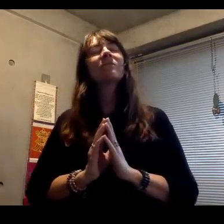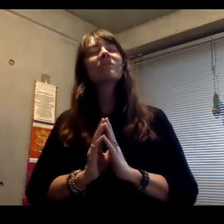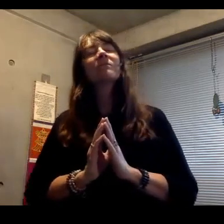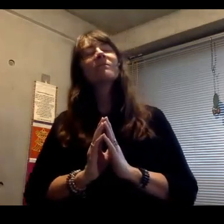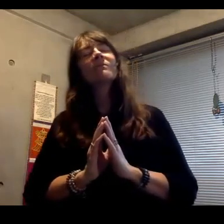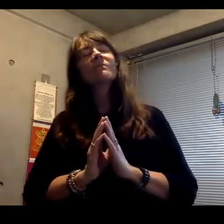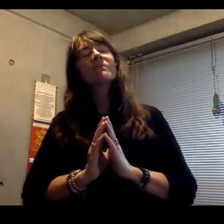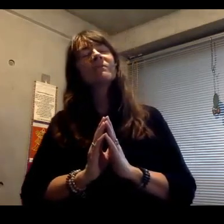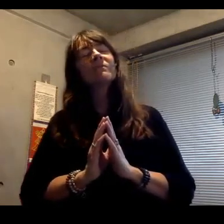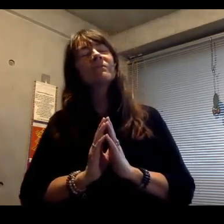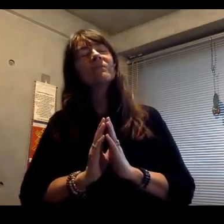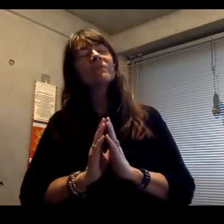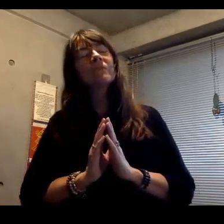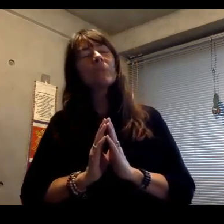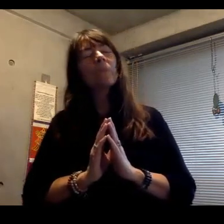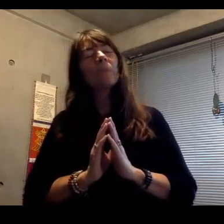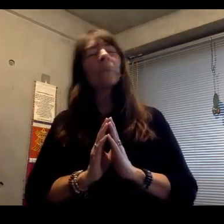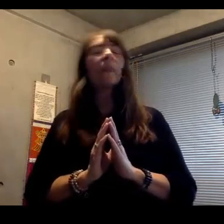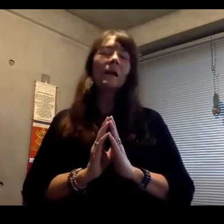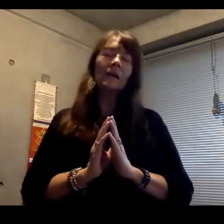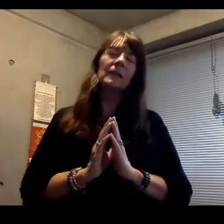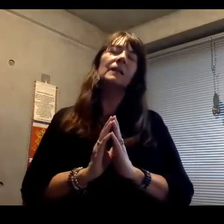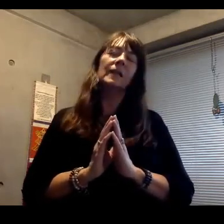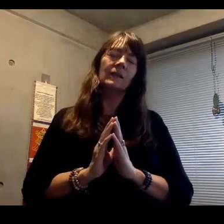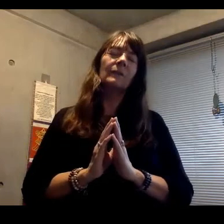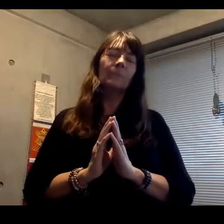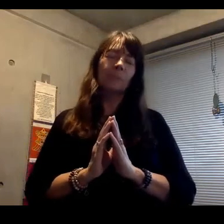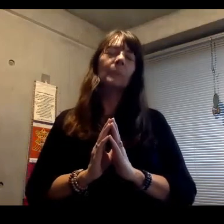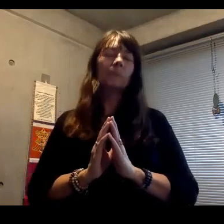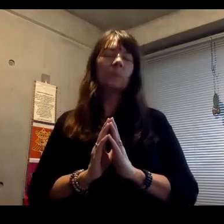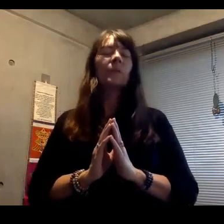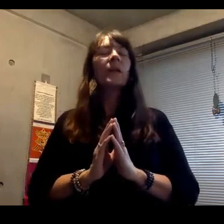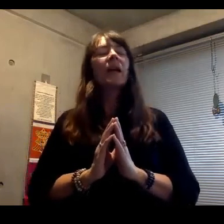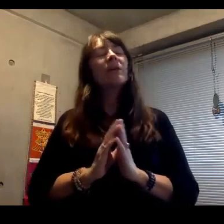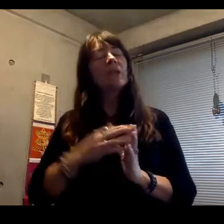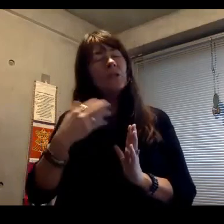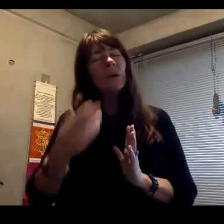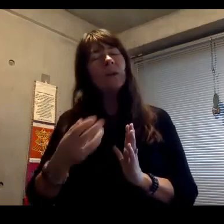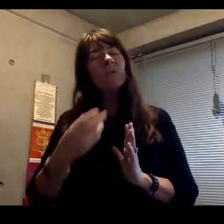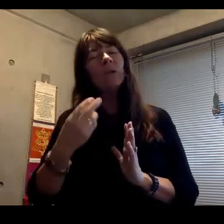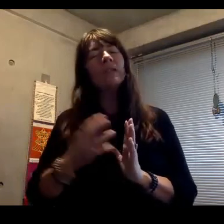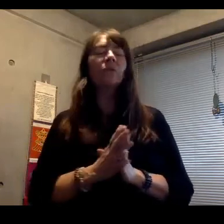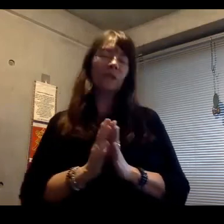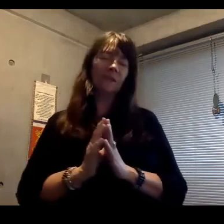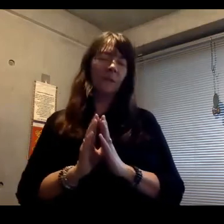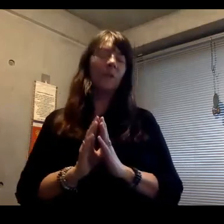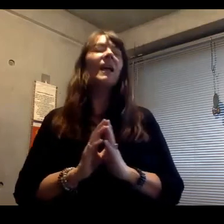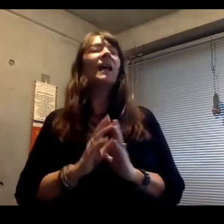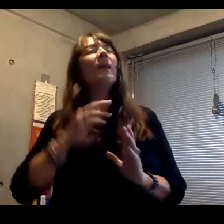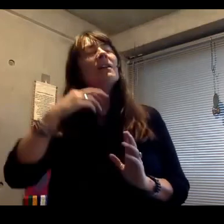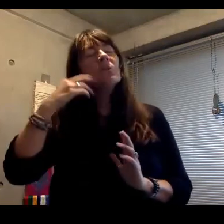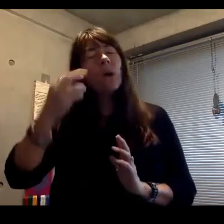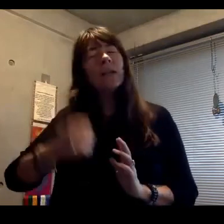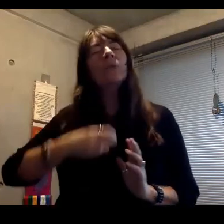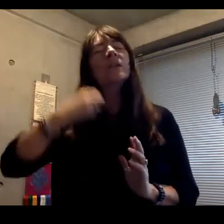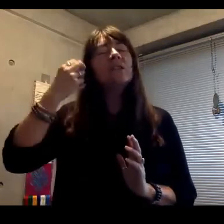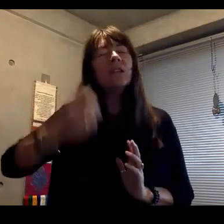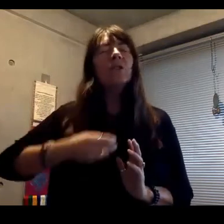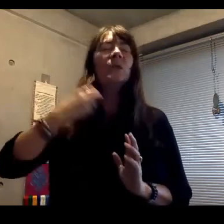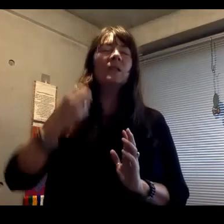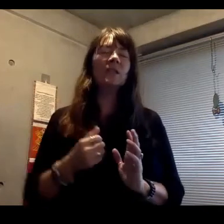there's no effort as a group to evolve into something more. And this you have great difficulty with. Yeah. And that's why